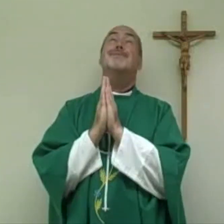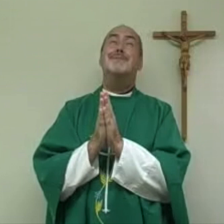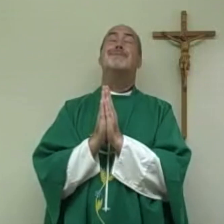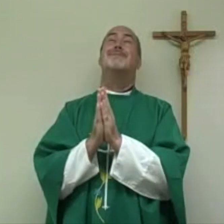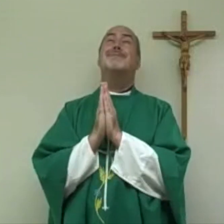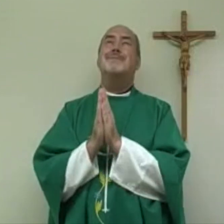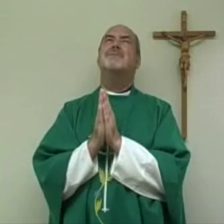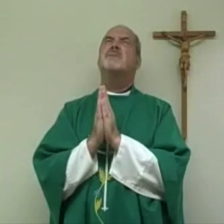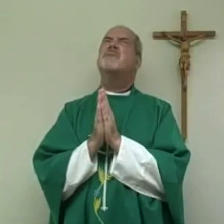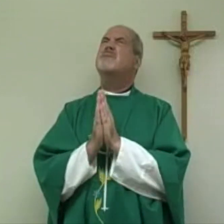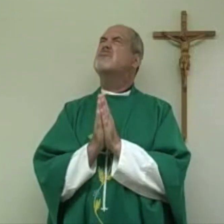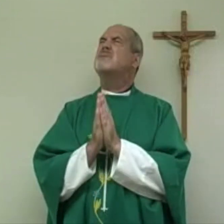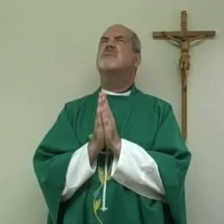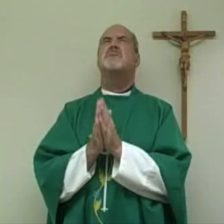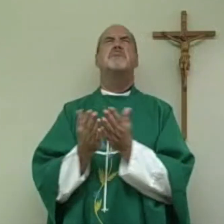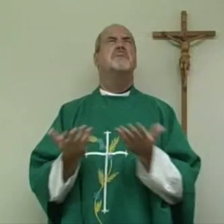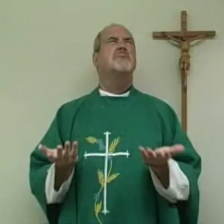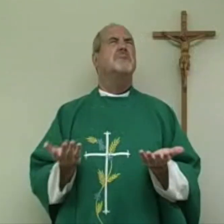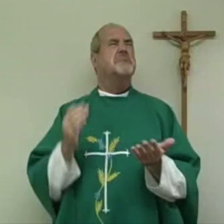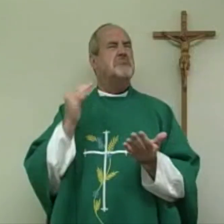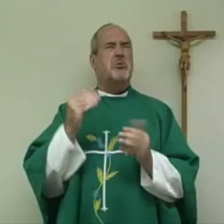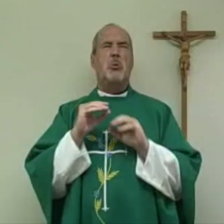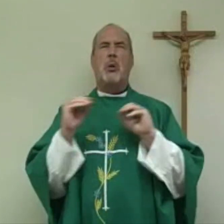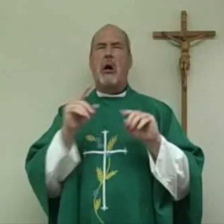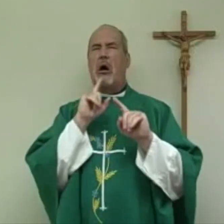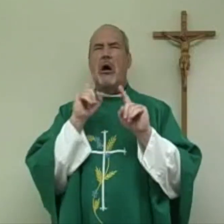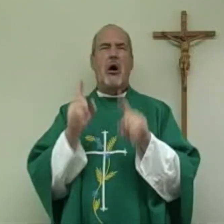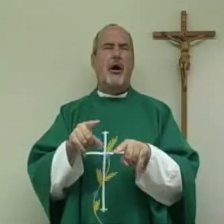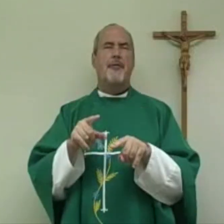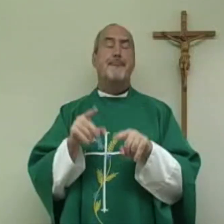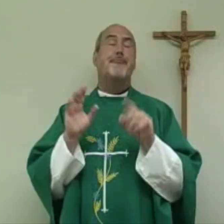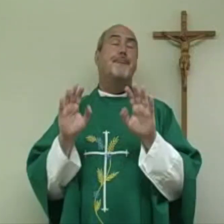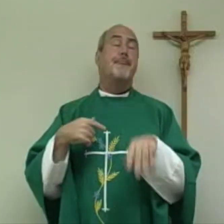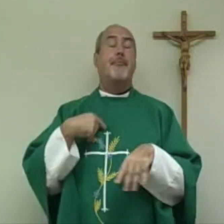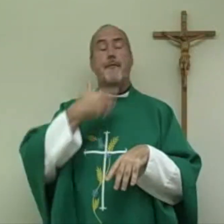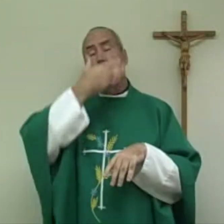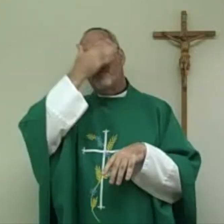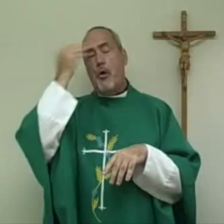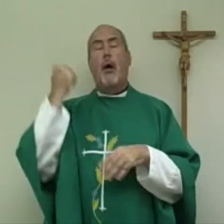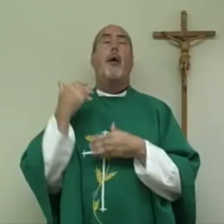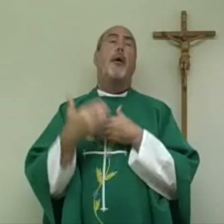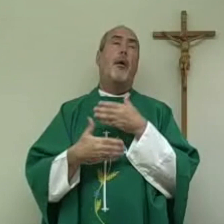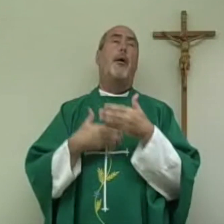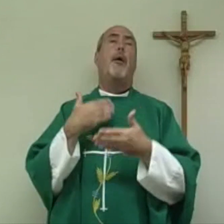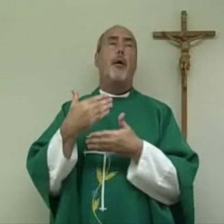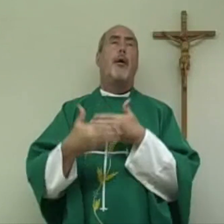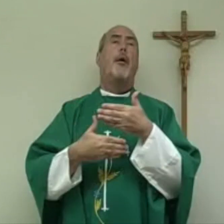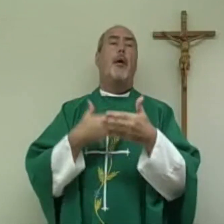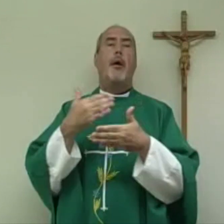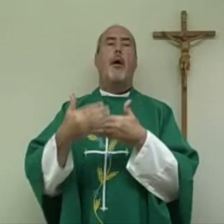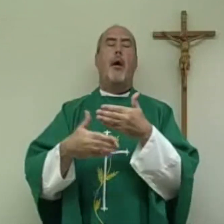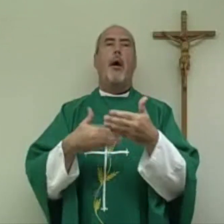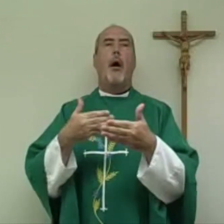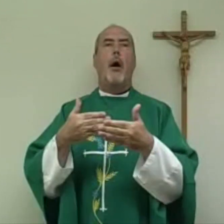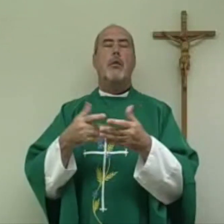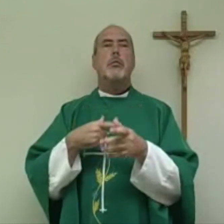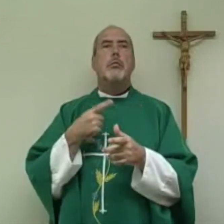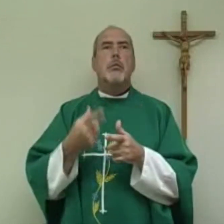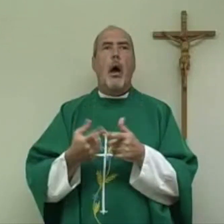my experience, when we pray, we may not see an answer. And so I'll forget about it when I do it.